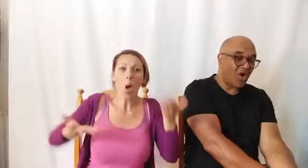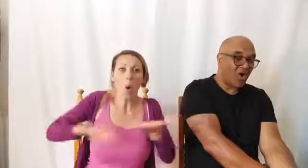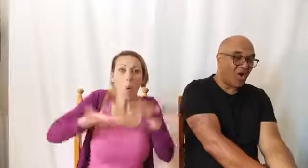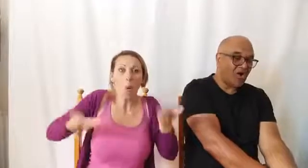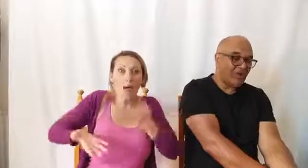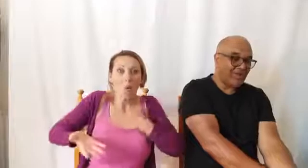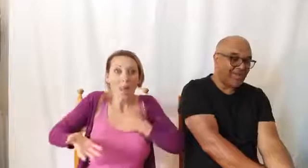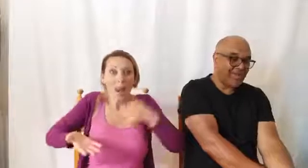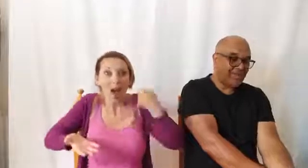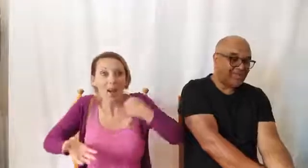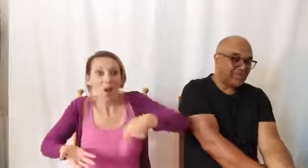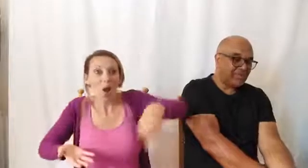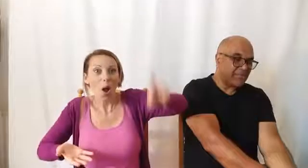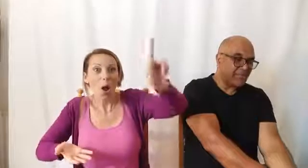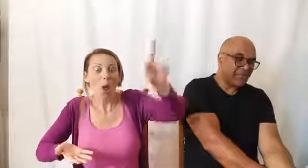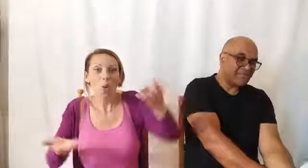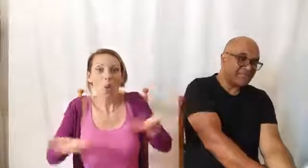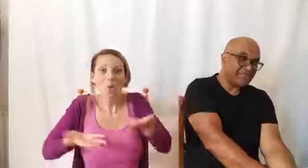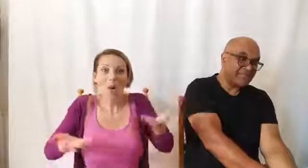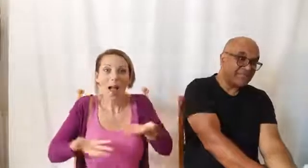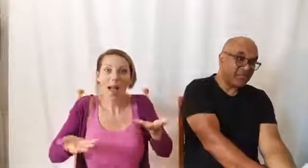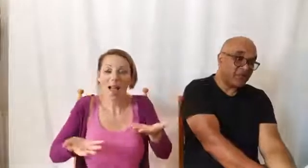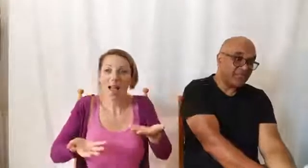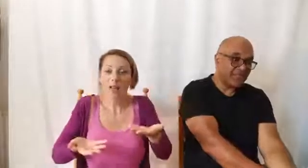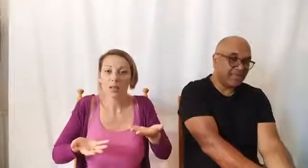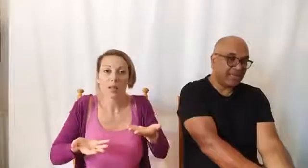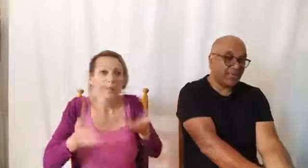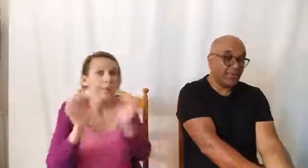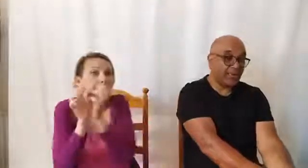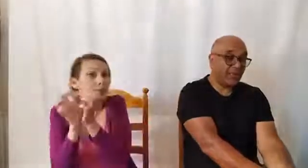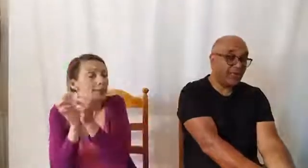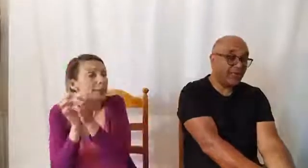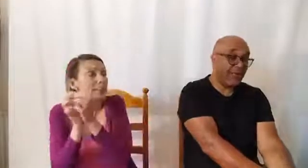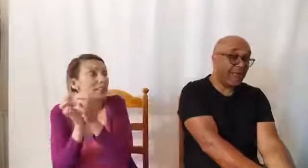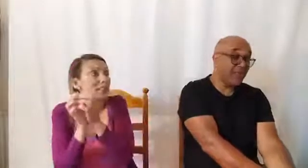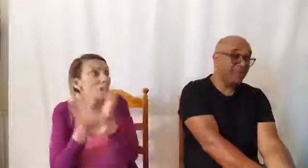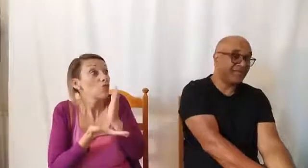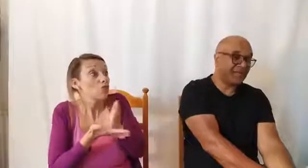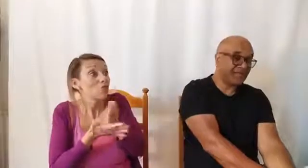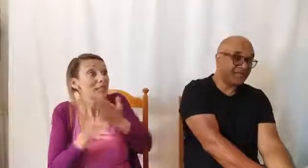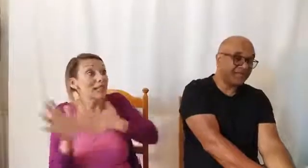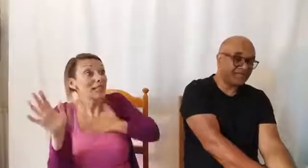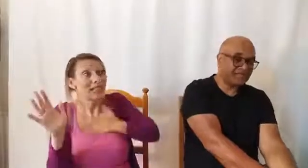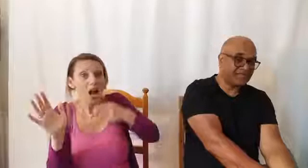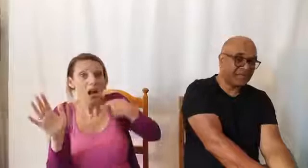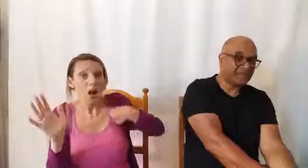I'd really like to visit my brothers and sisters in Herne Bay before we go off on our adventure, said Ben.